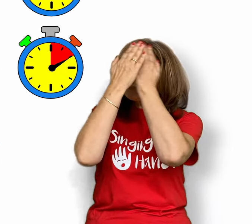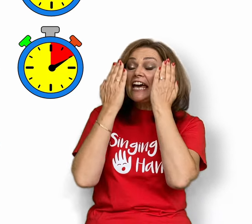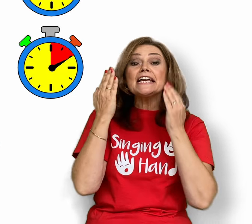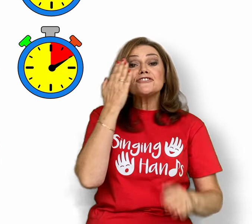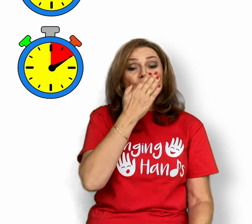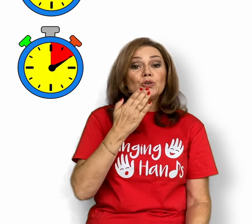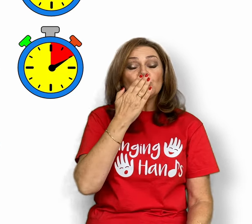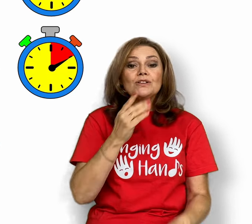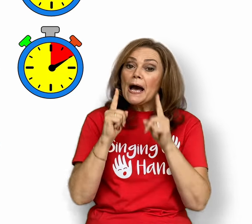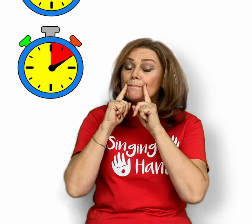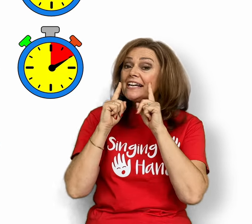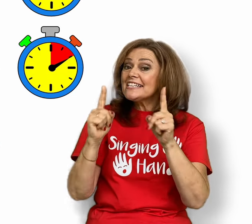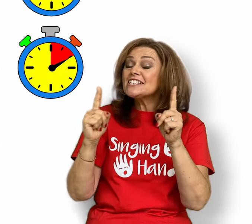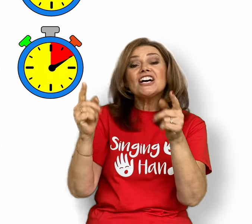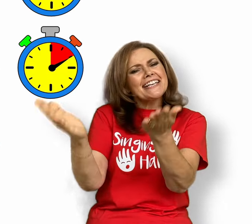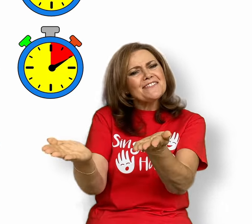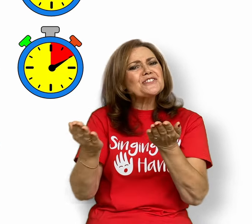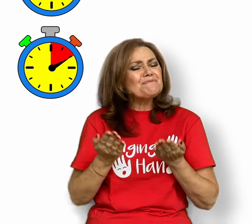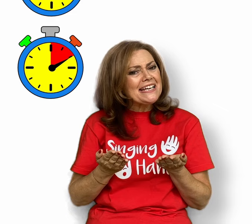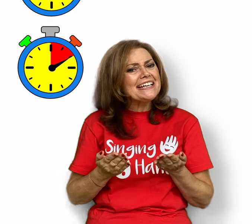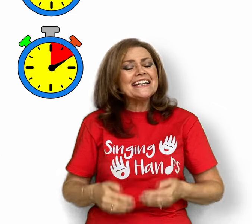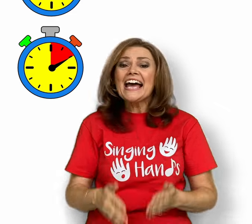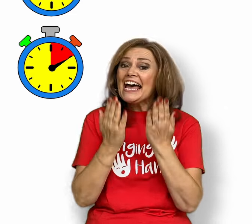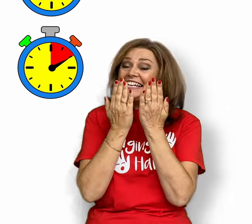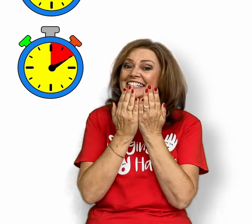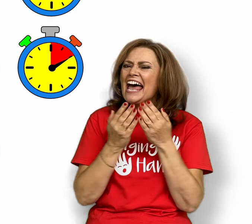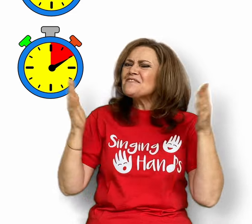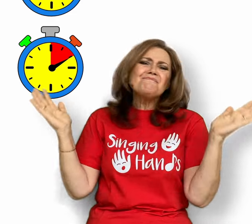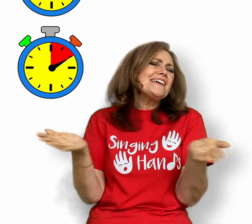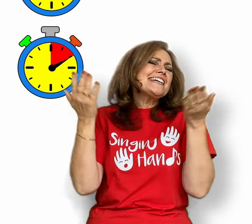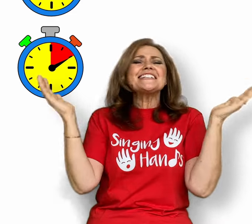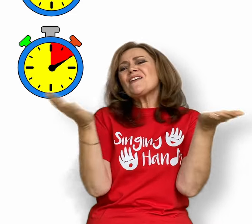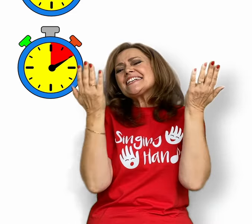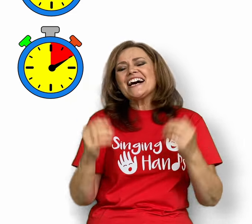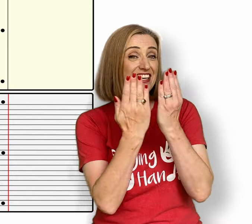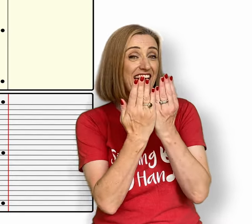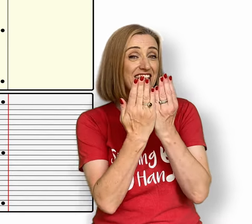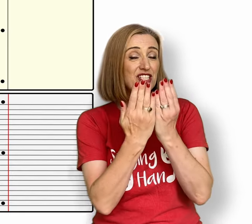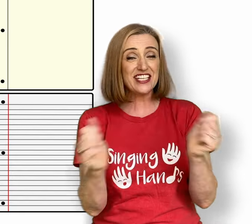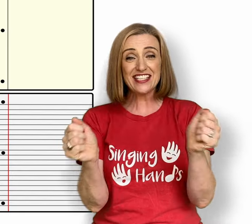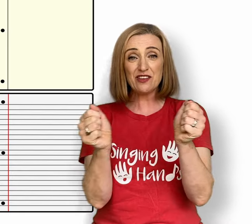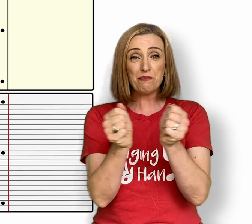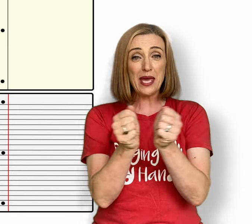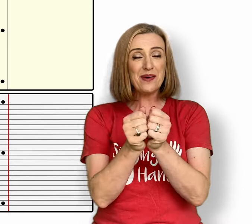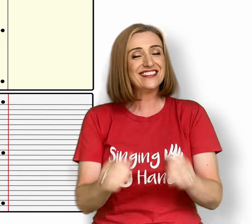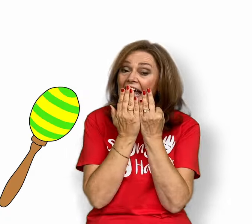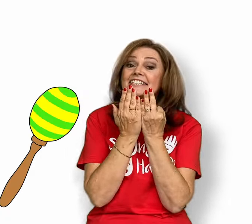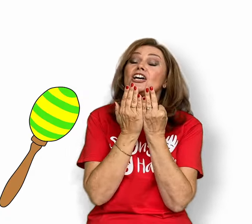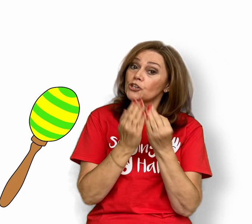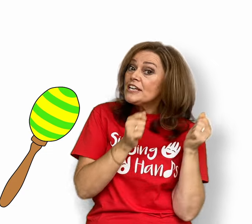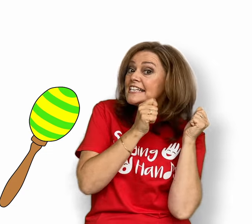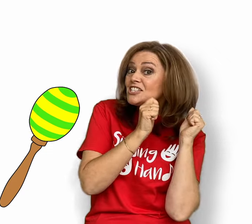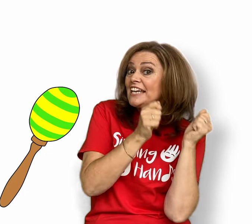tenth day of school, my teacher gave to me 10 minutes playtime, nine sheets of paper,